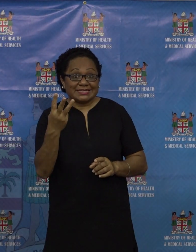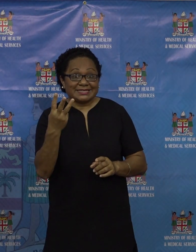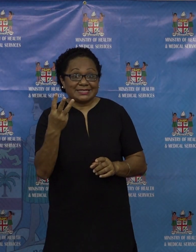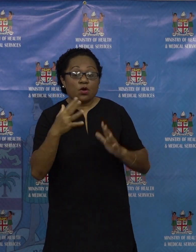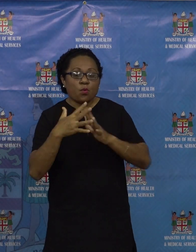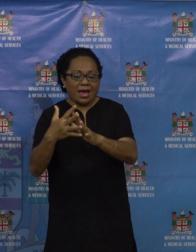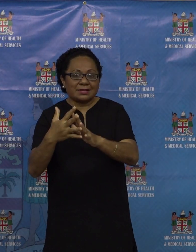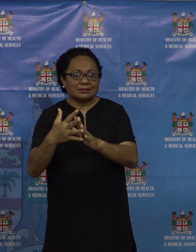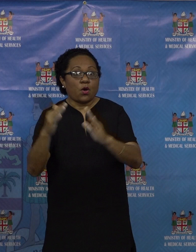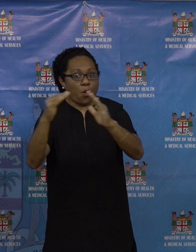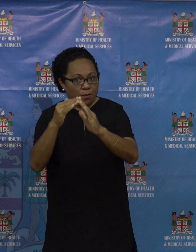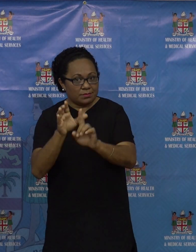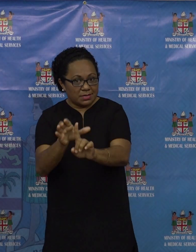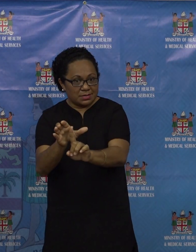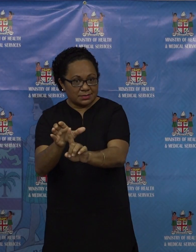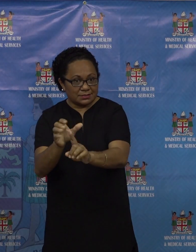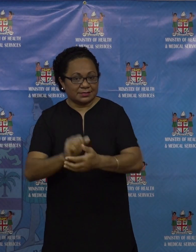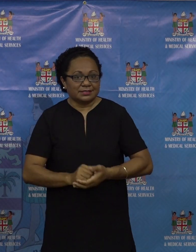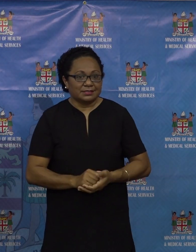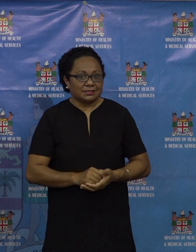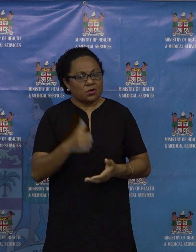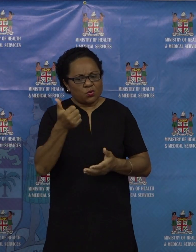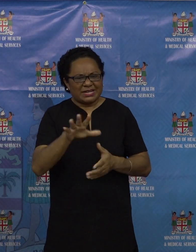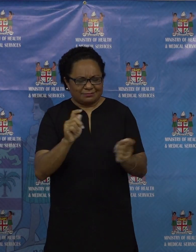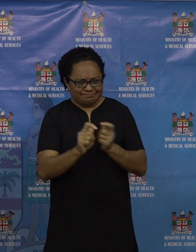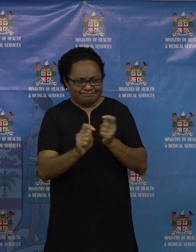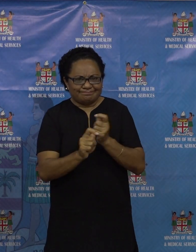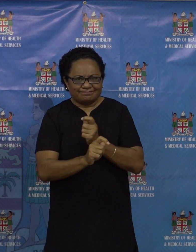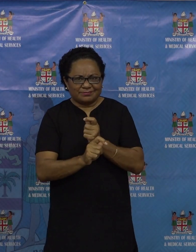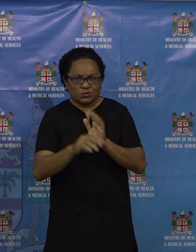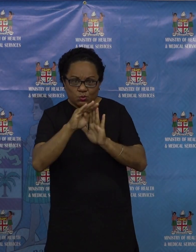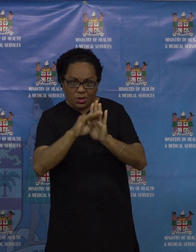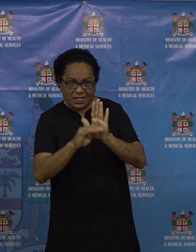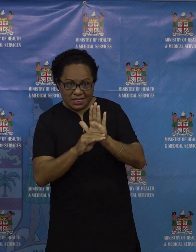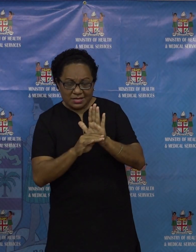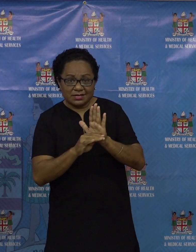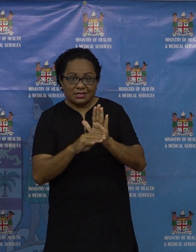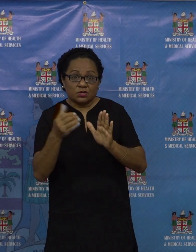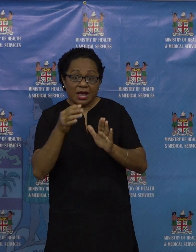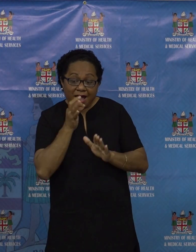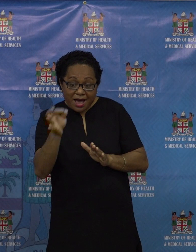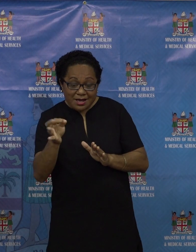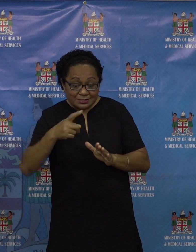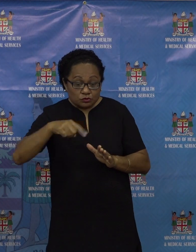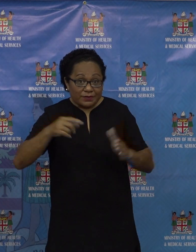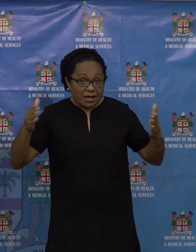home isolation. We have amended our processes, and we are requesting for the Central